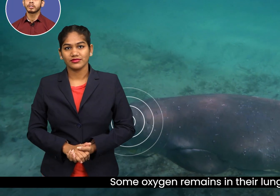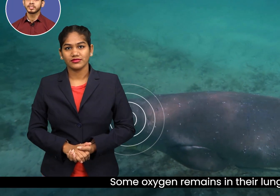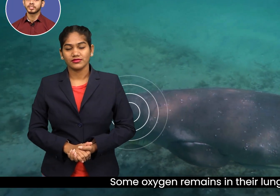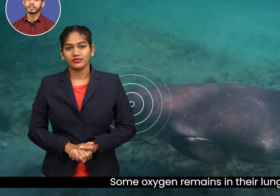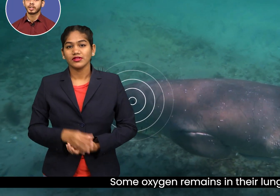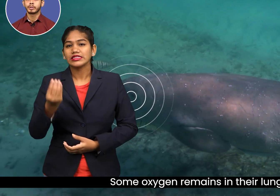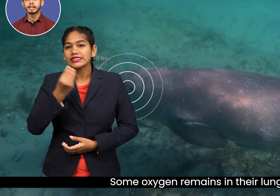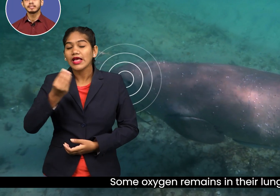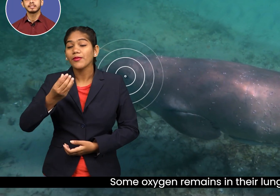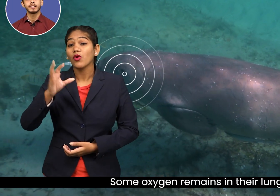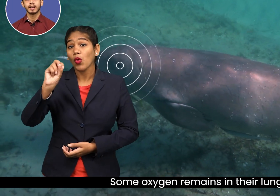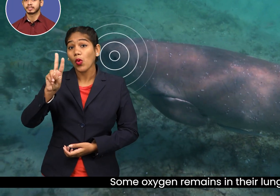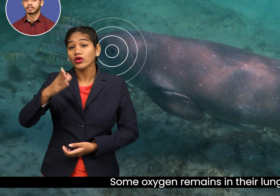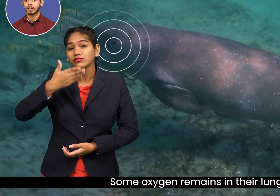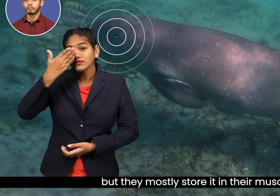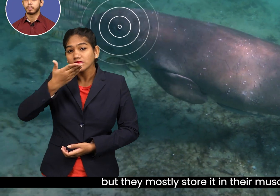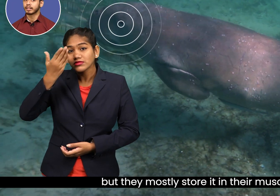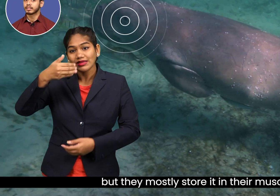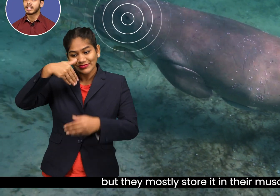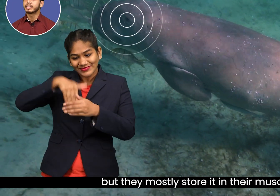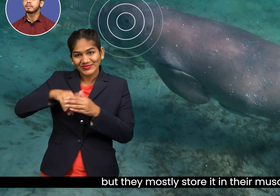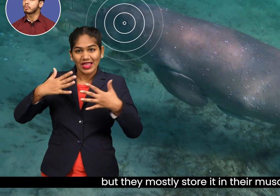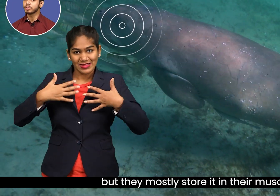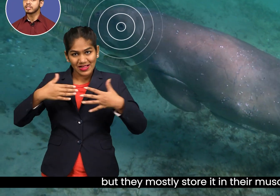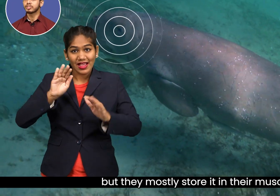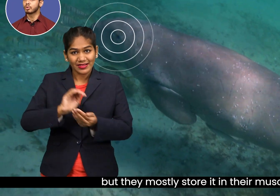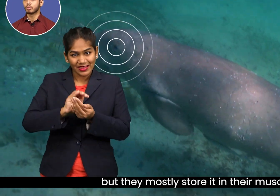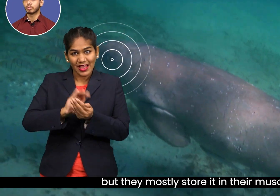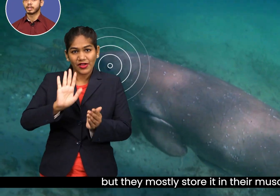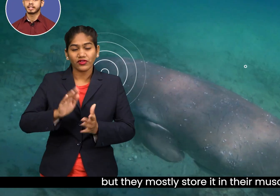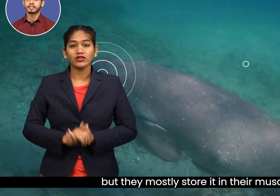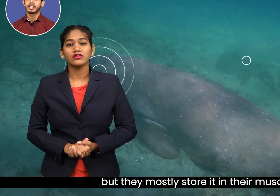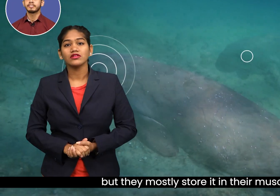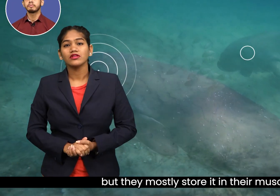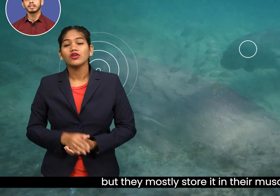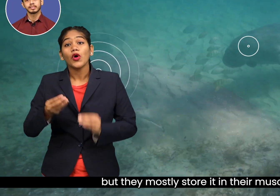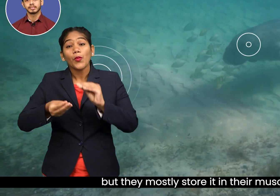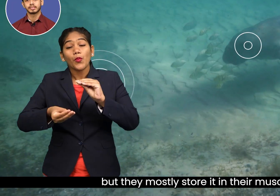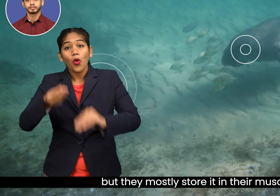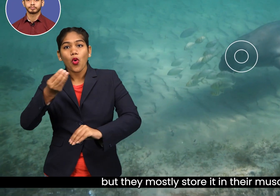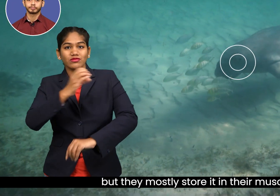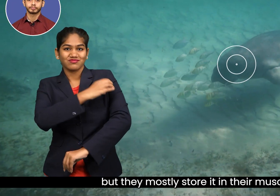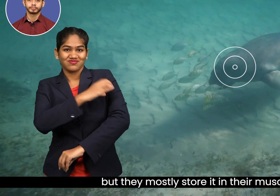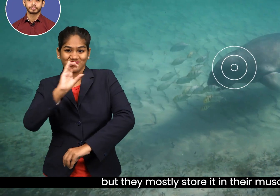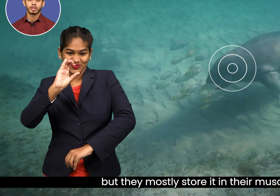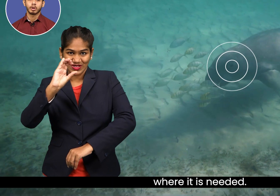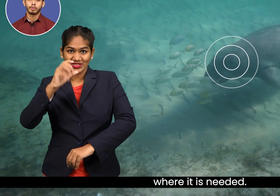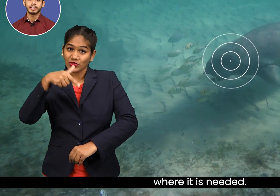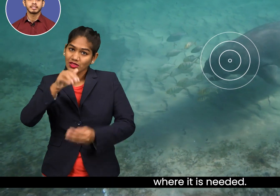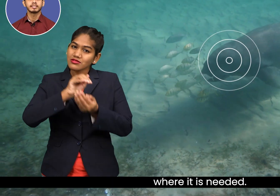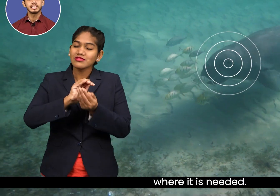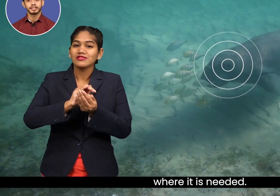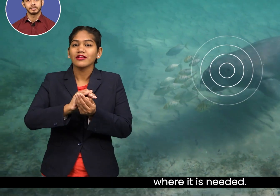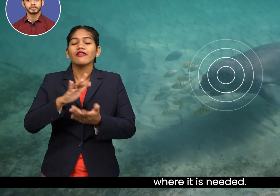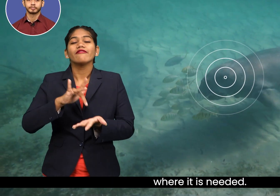Some oxygen remains in their lungs, but they mostly store it in their muscles, where